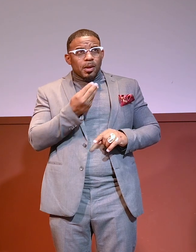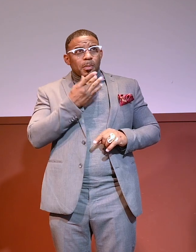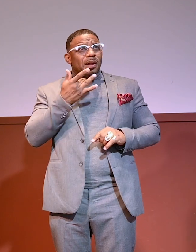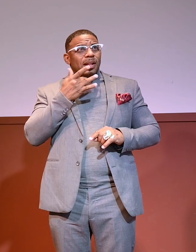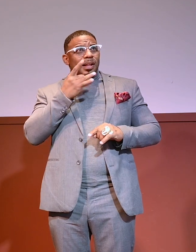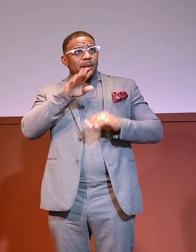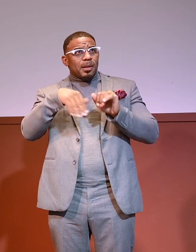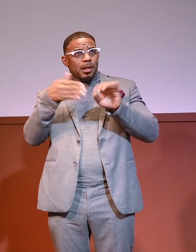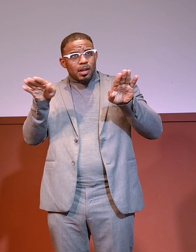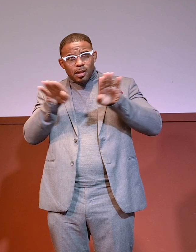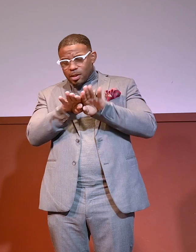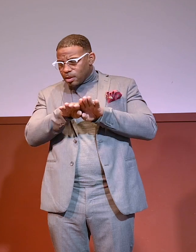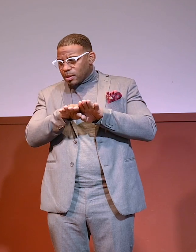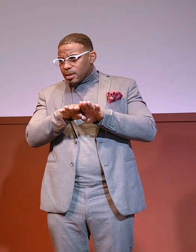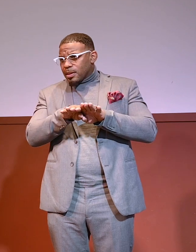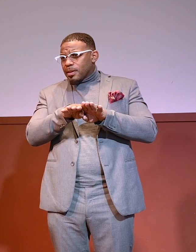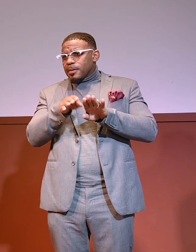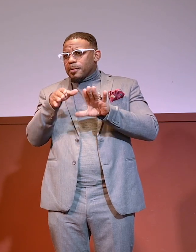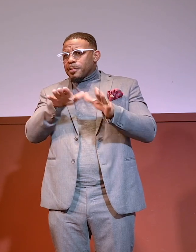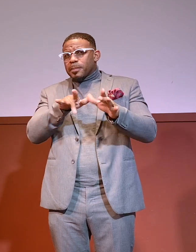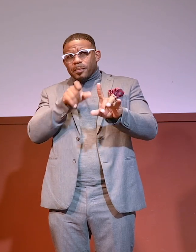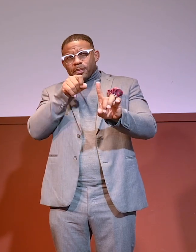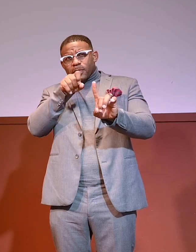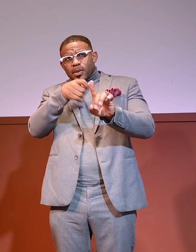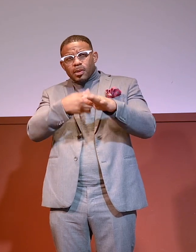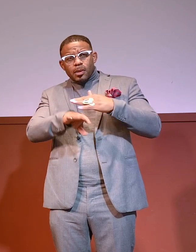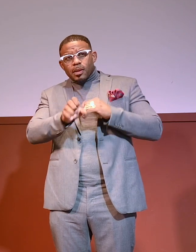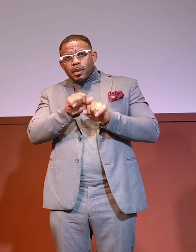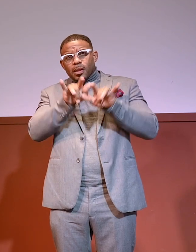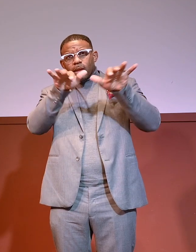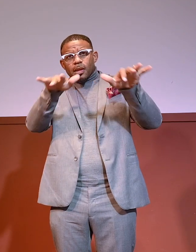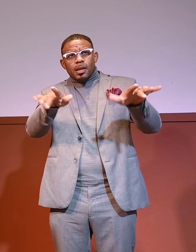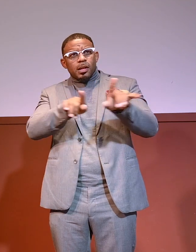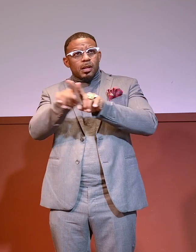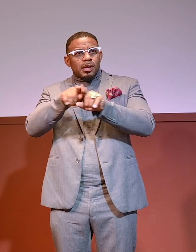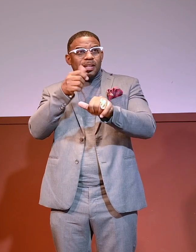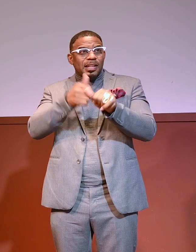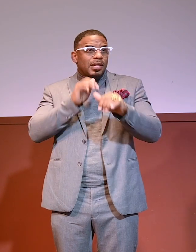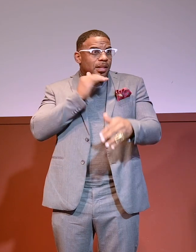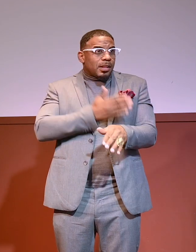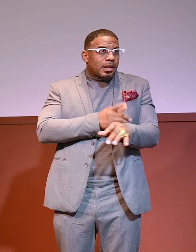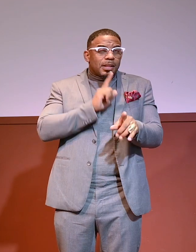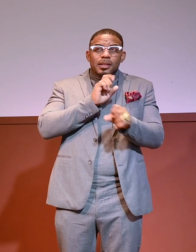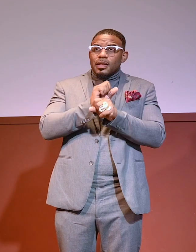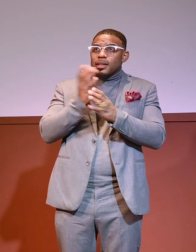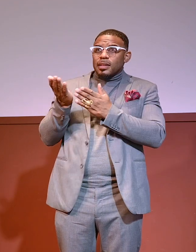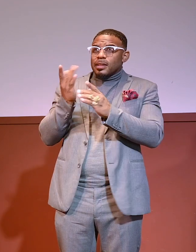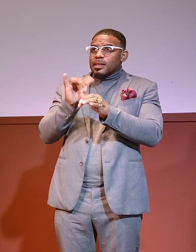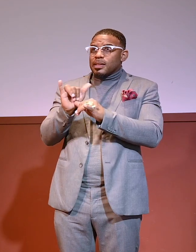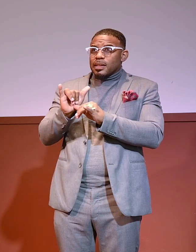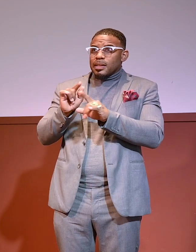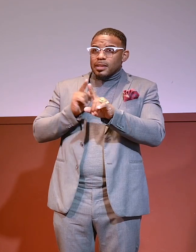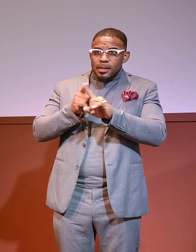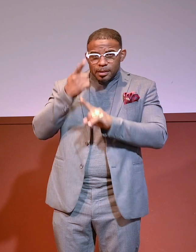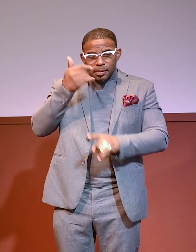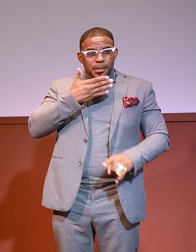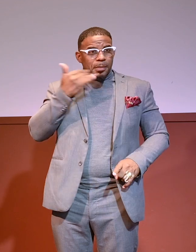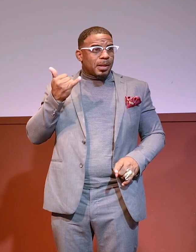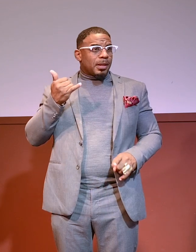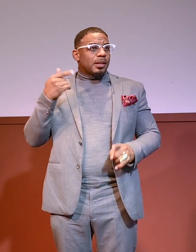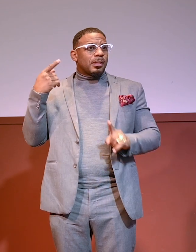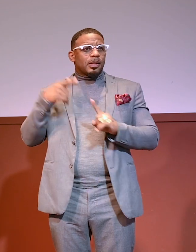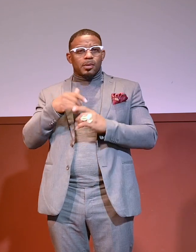behind closed eyelids. The death will trigger the birth of several other stars, each daughter destined to carry the same debris, because the best